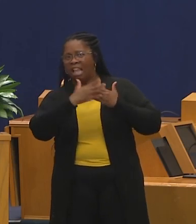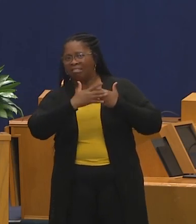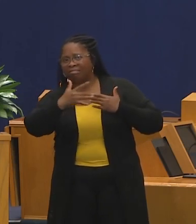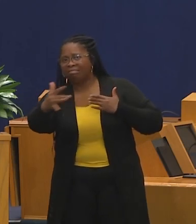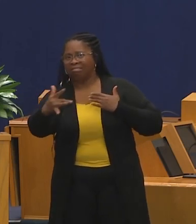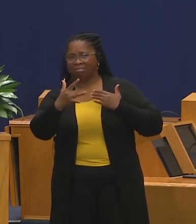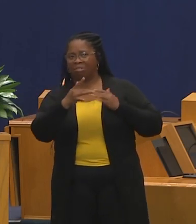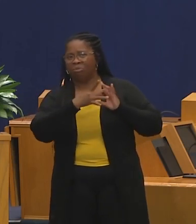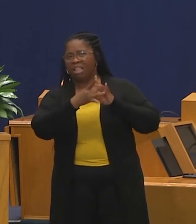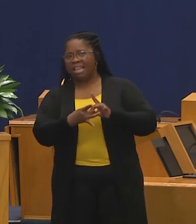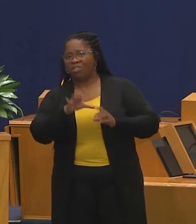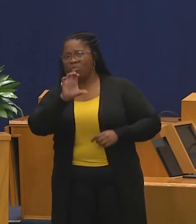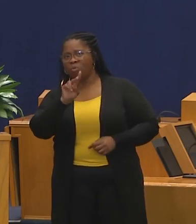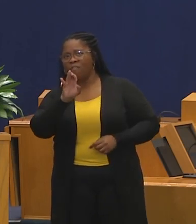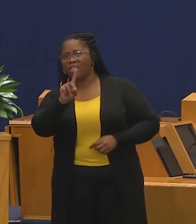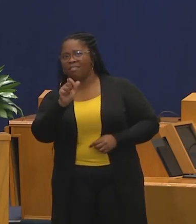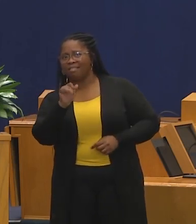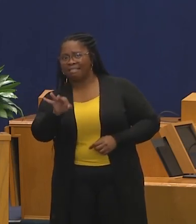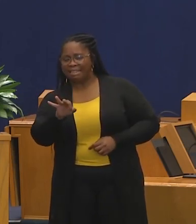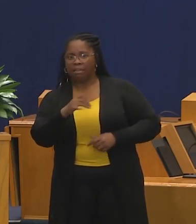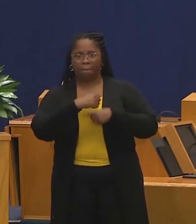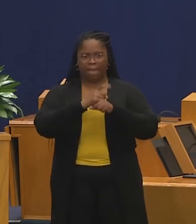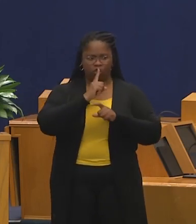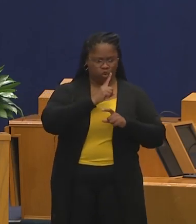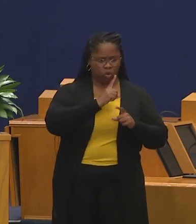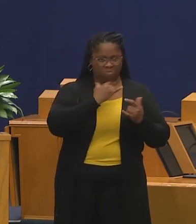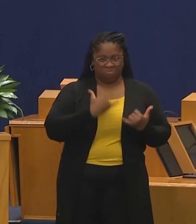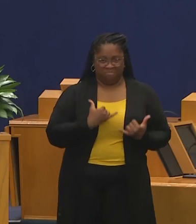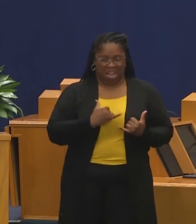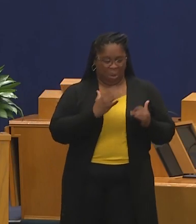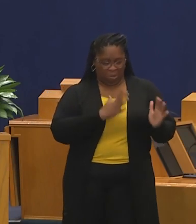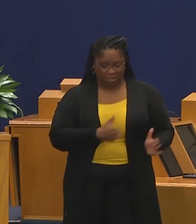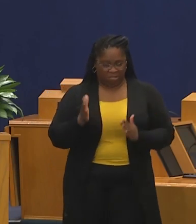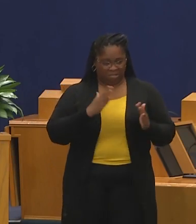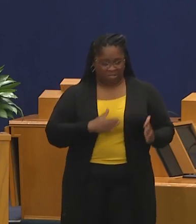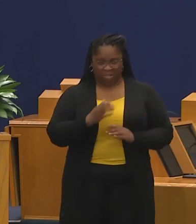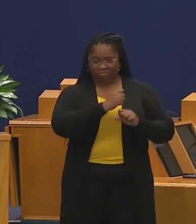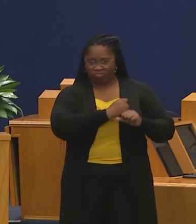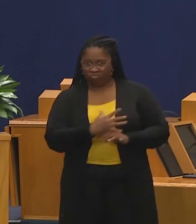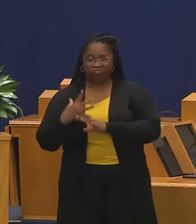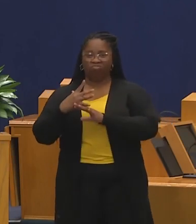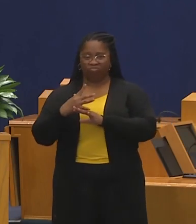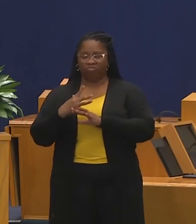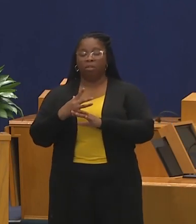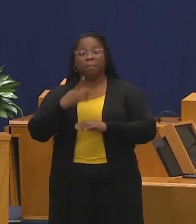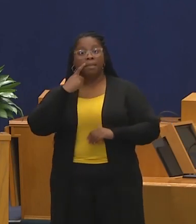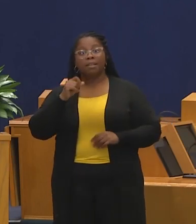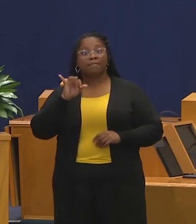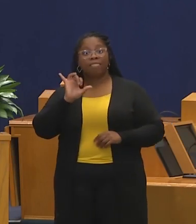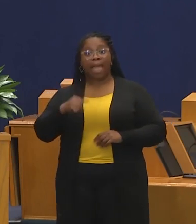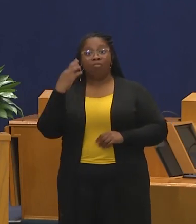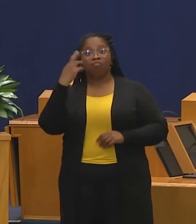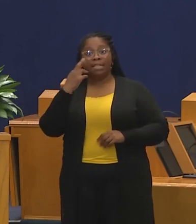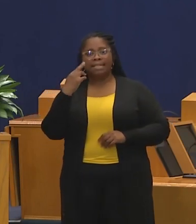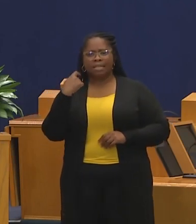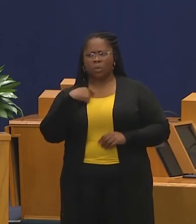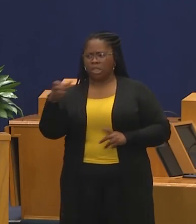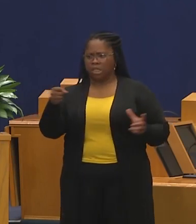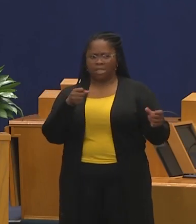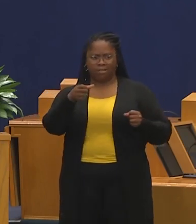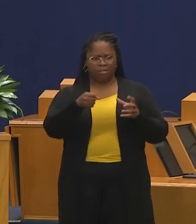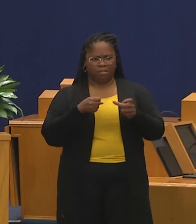that the preparations are sufficient for the volume of patients. Because of that, we've assembled a very talented team over